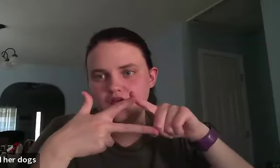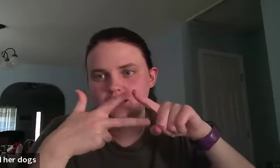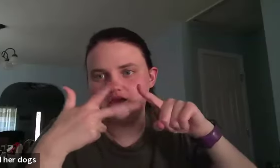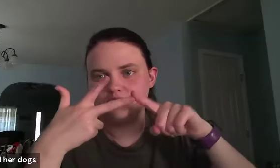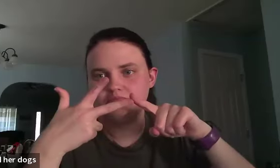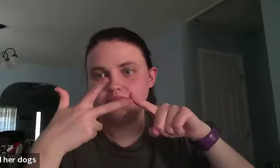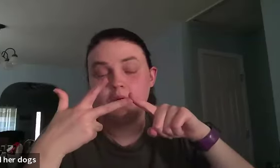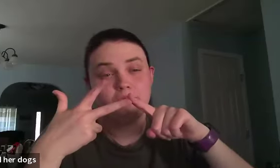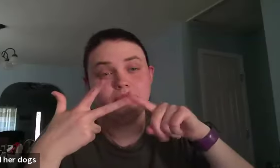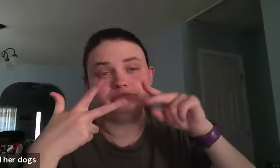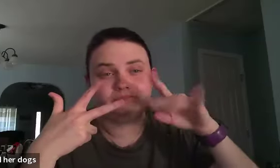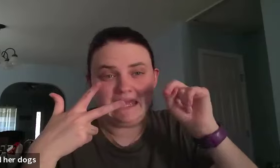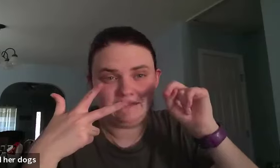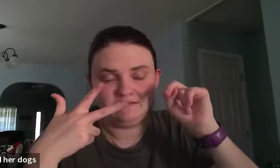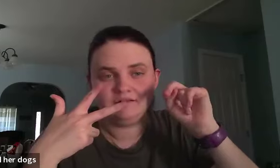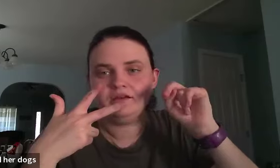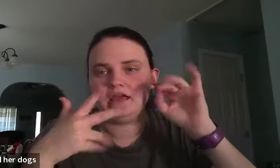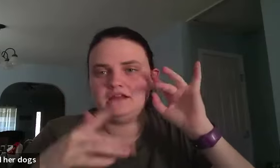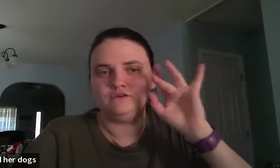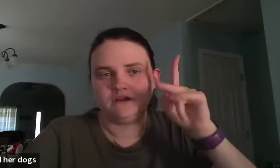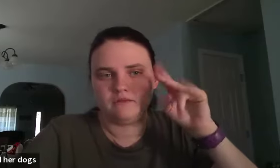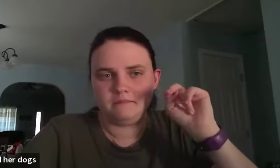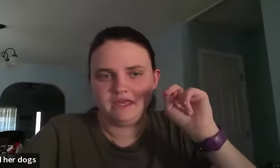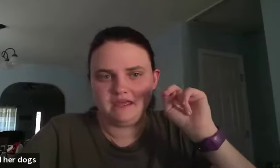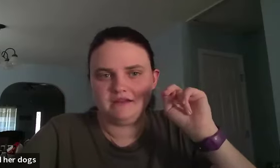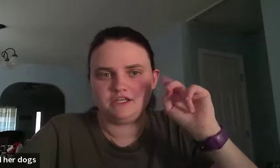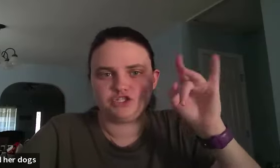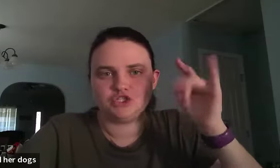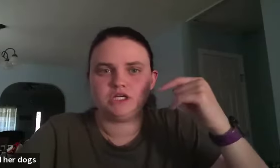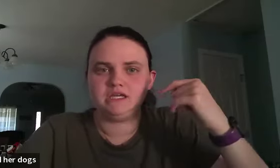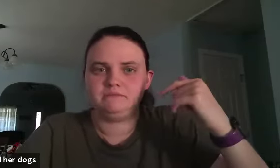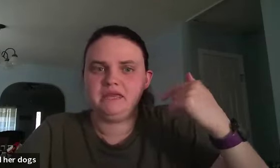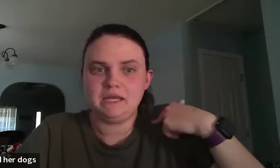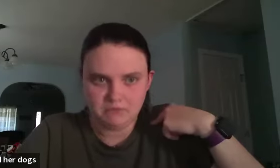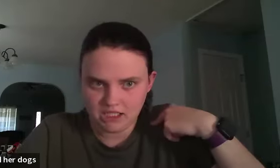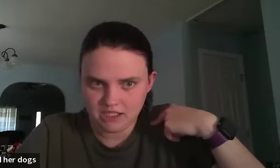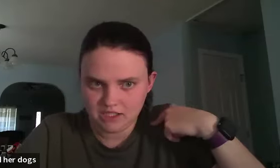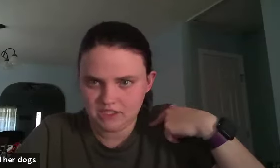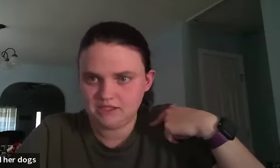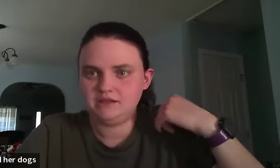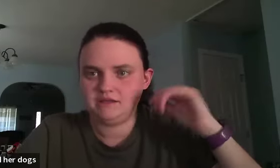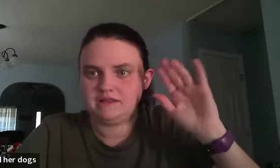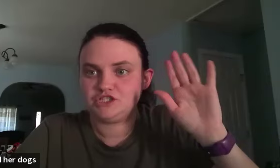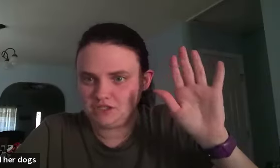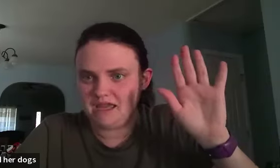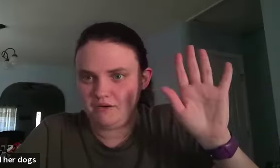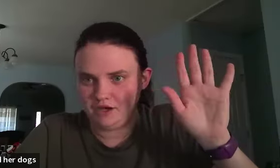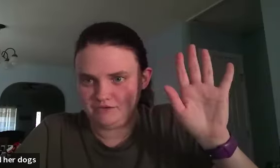chat, and or pin. And if you click on the pin, it should pin me. It should be how it goes.